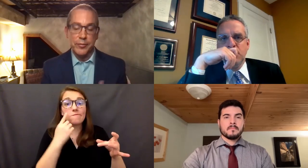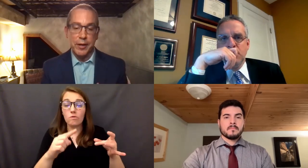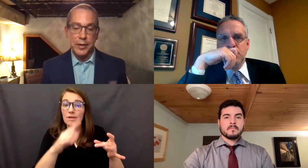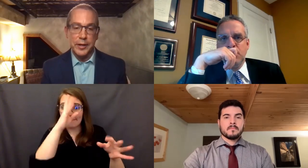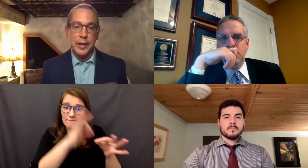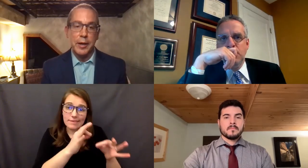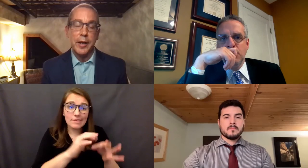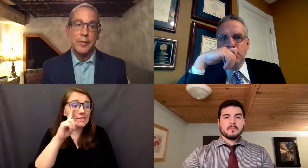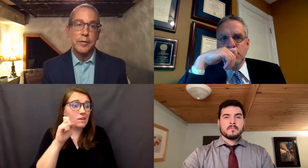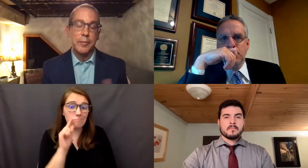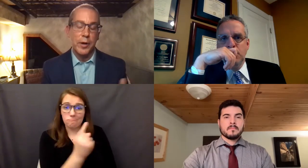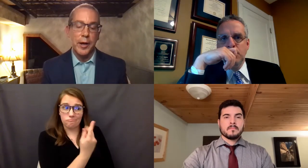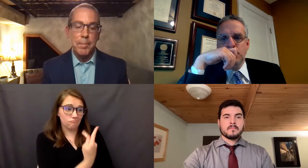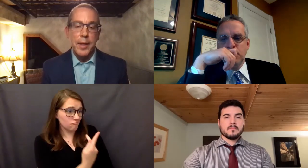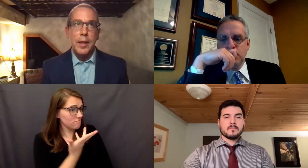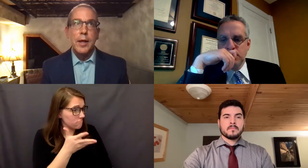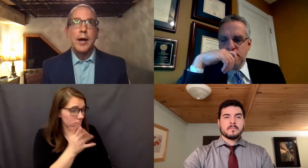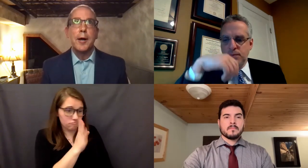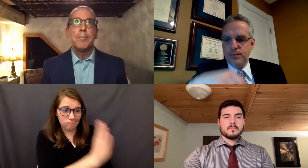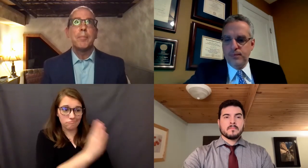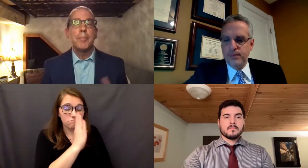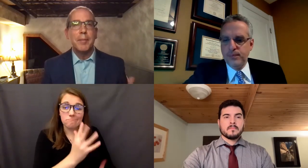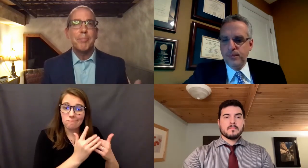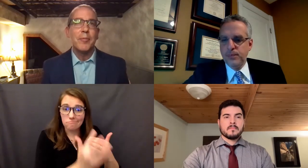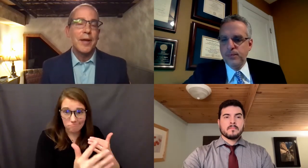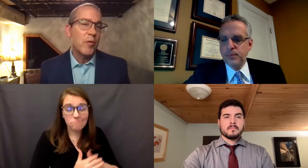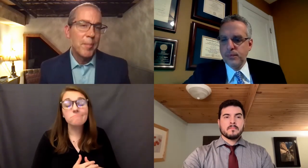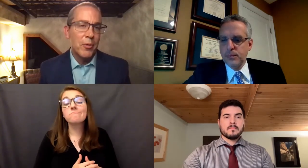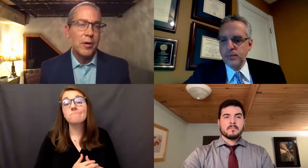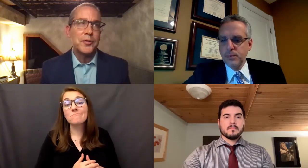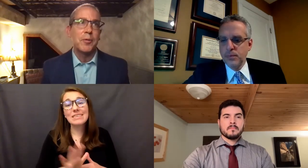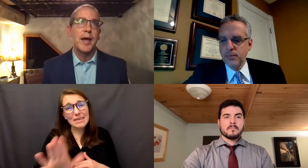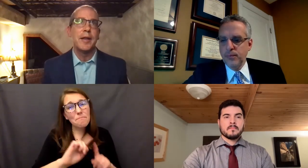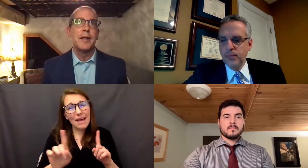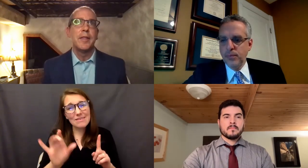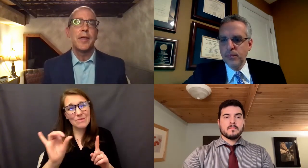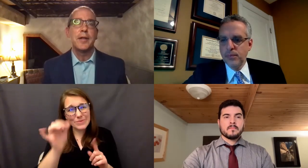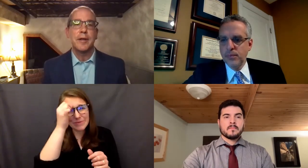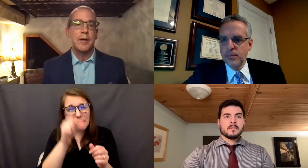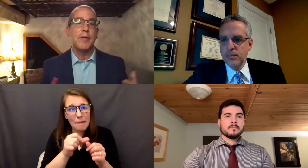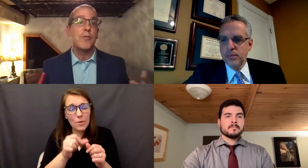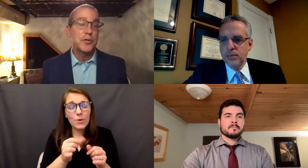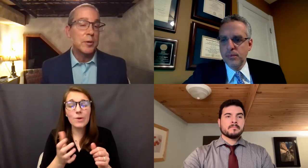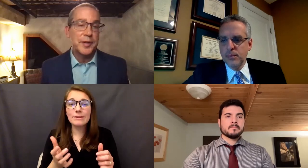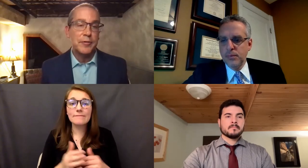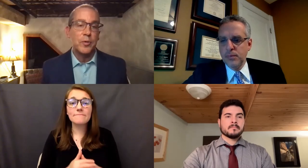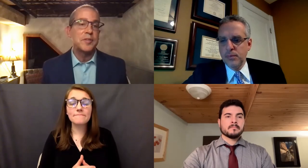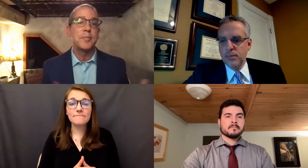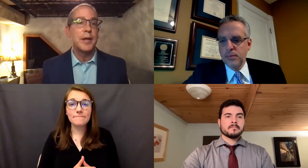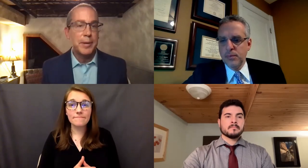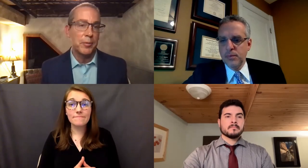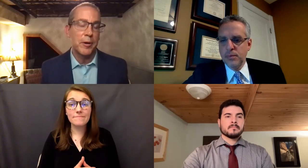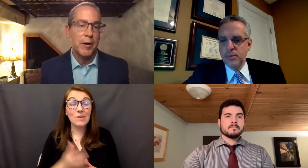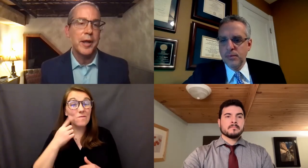sexual fidelity, and whatnot. But we have to remember also that for circumstantial